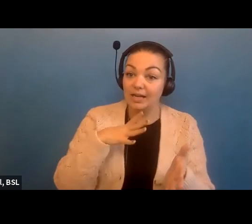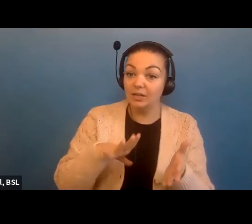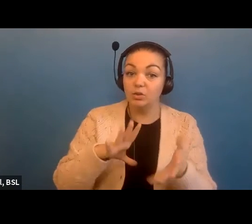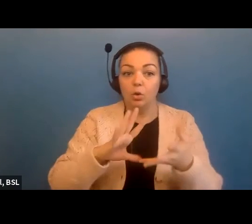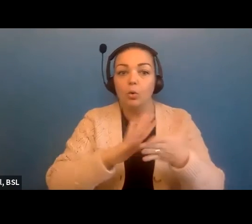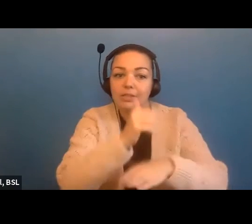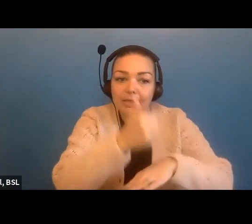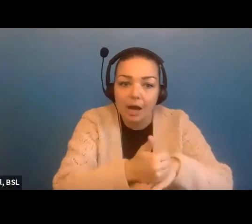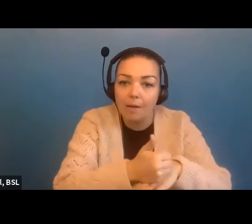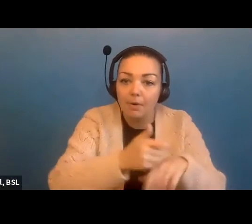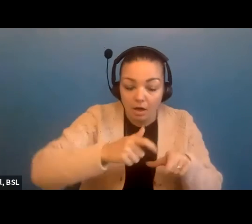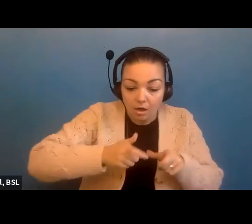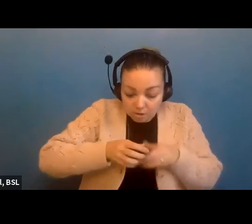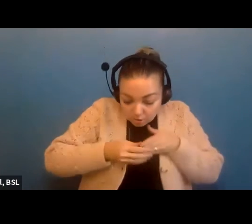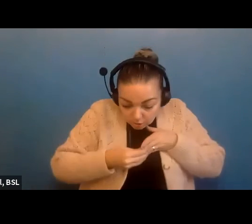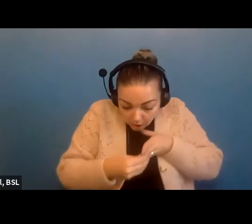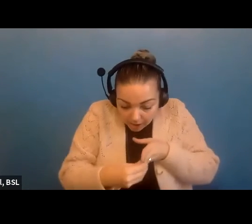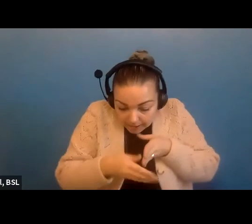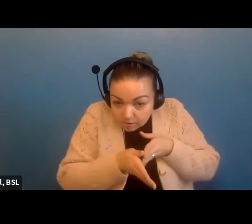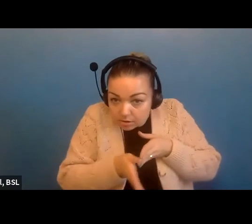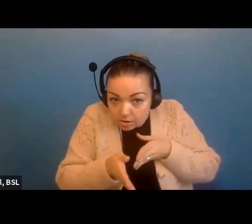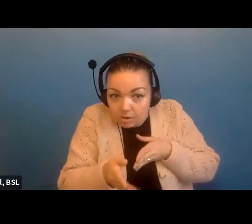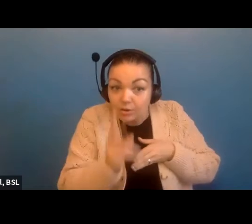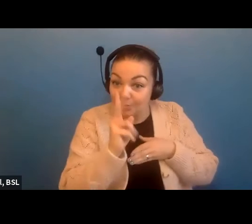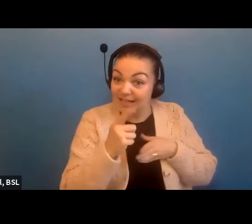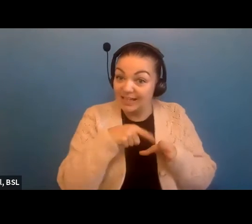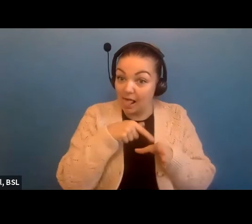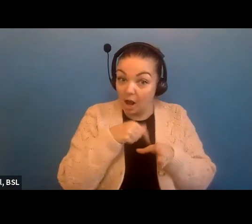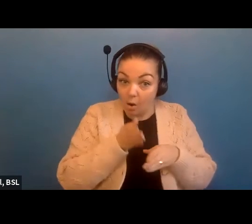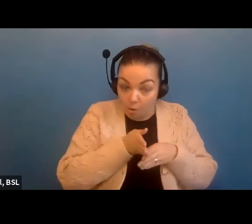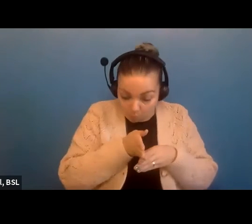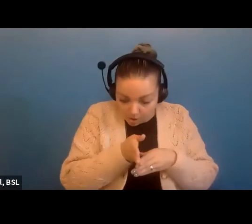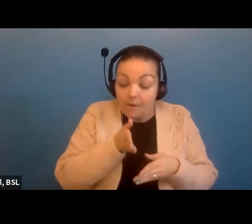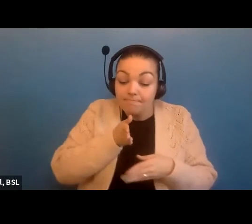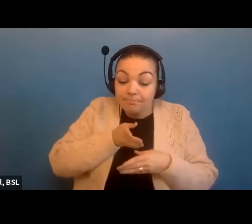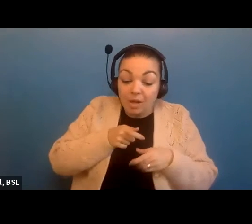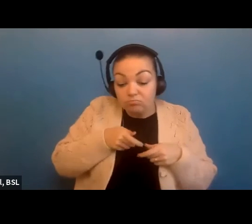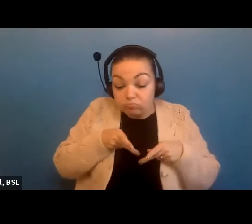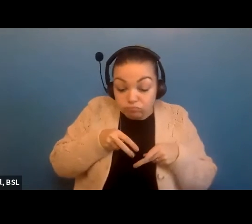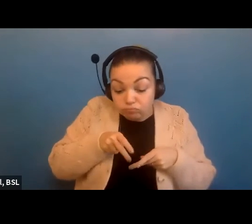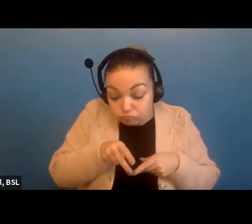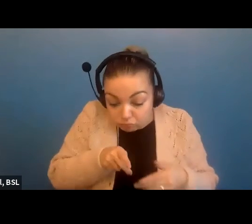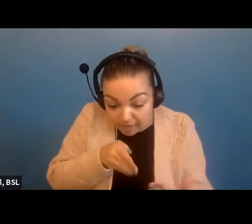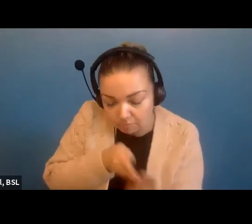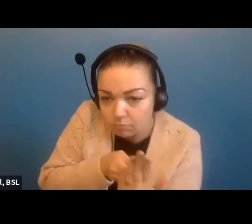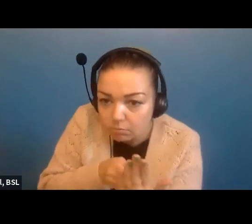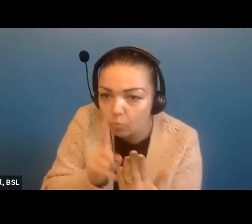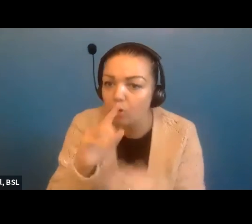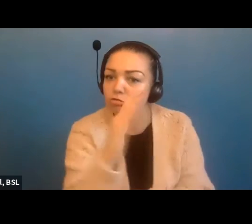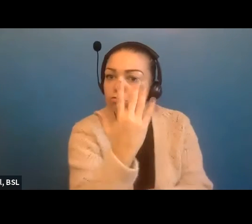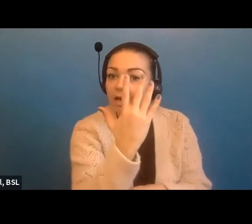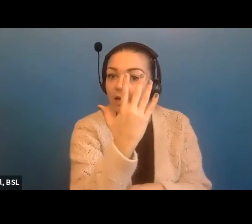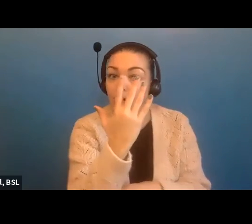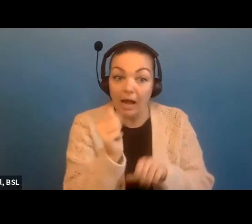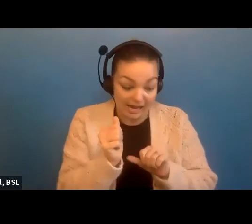visual impairment, but then it hits the trees and then across to the river, which is more dangerous for the persons with